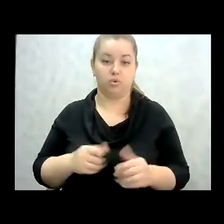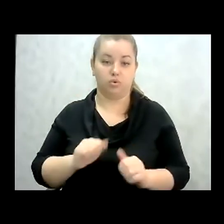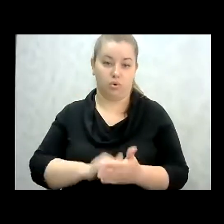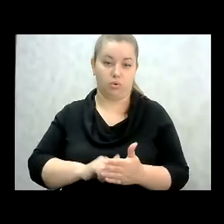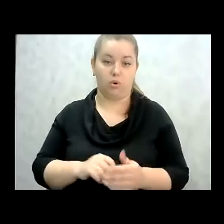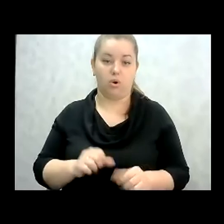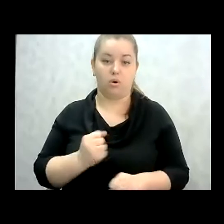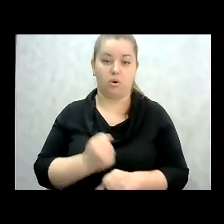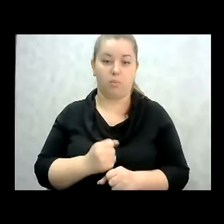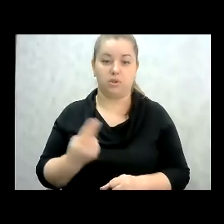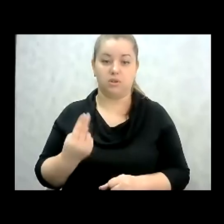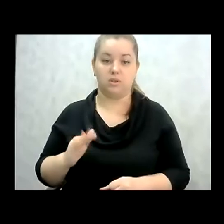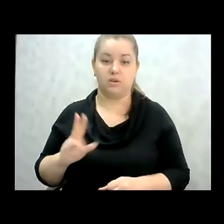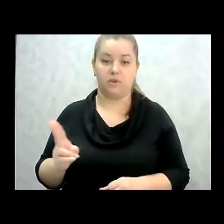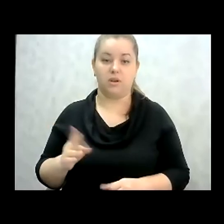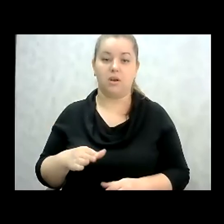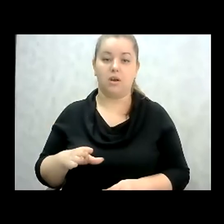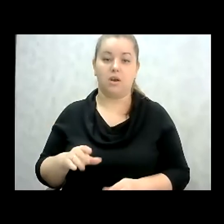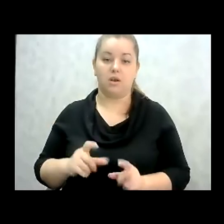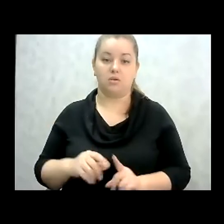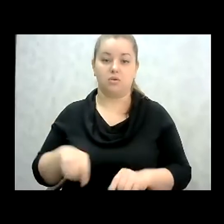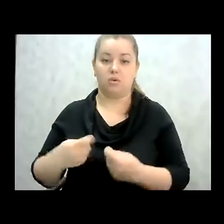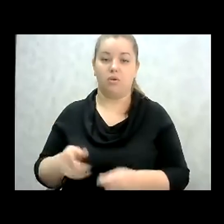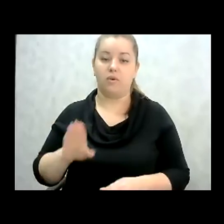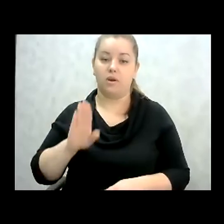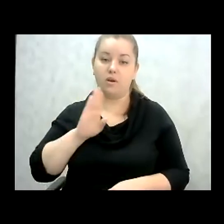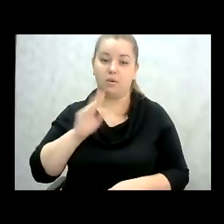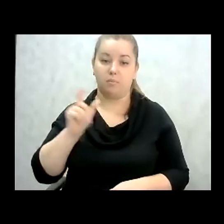Committee on State Building. Please, Pani